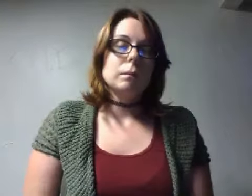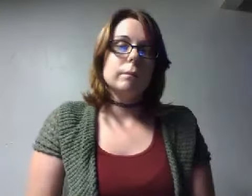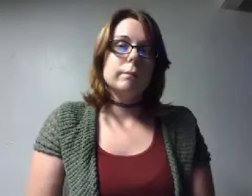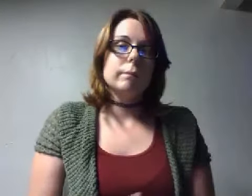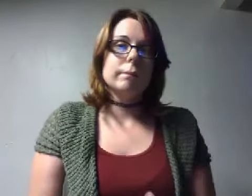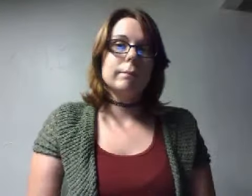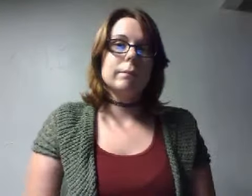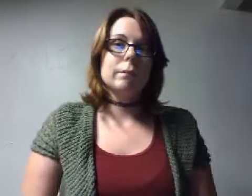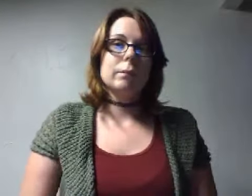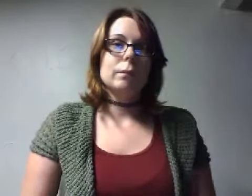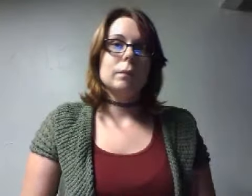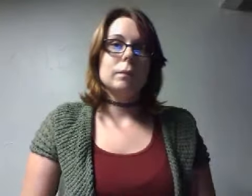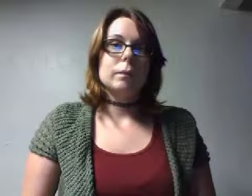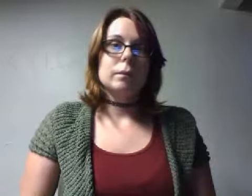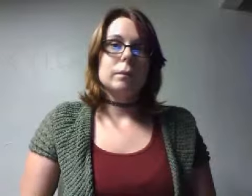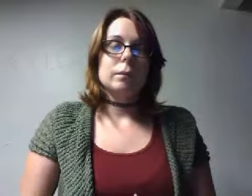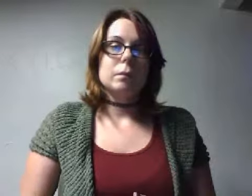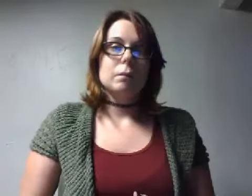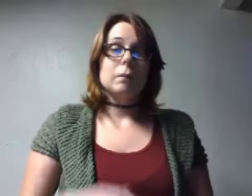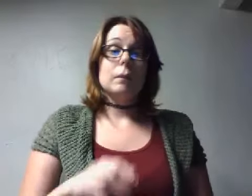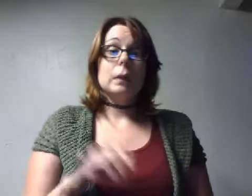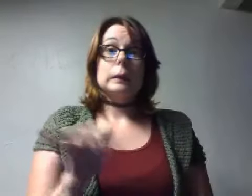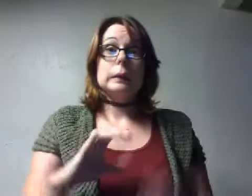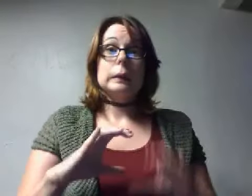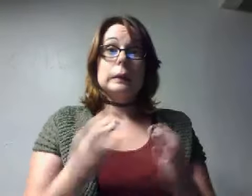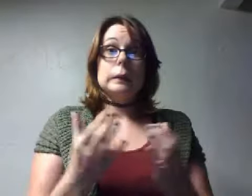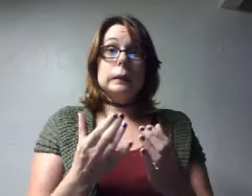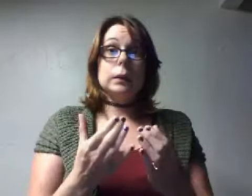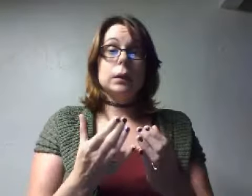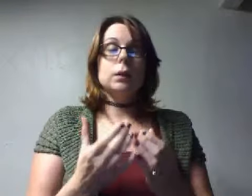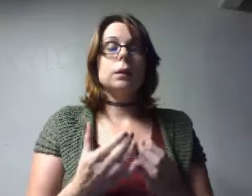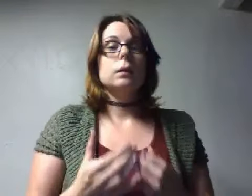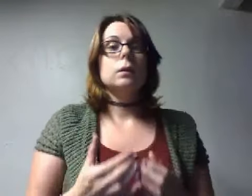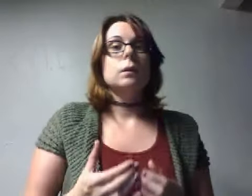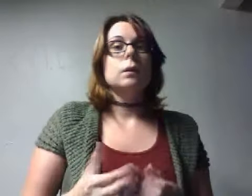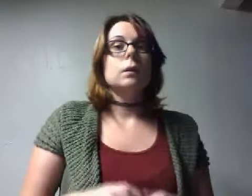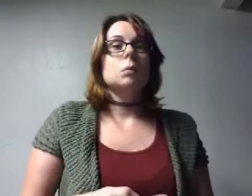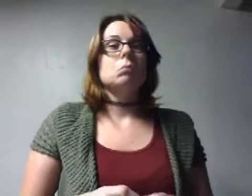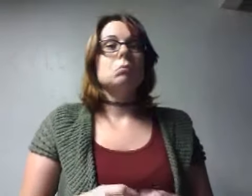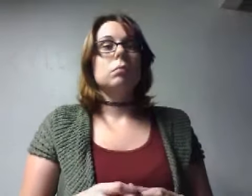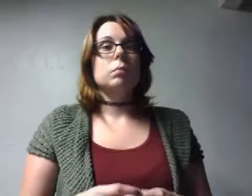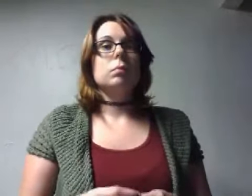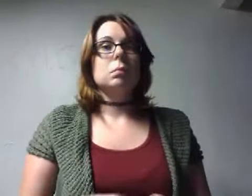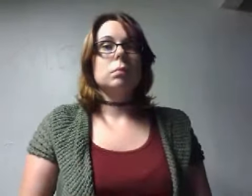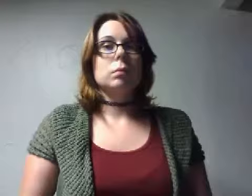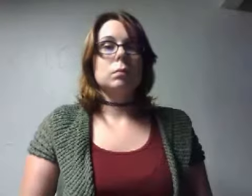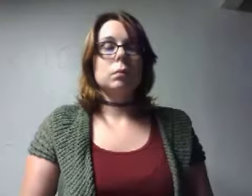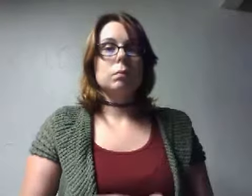Also, during that class, I had my first chance to shoot a series. And I shot a series titled Down the Backstreets. And